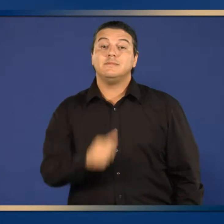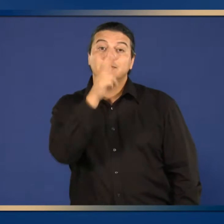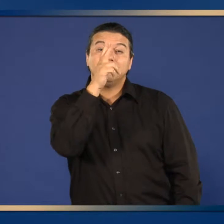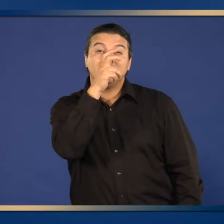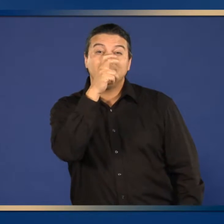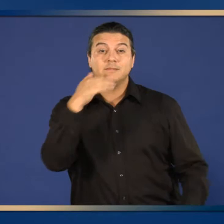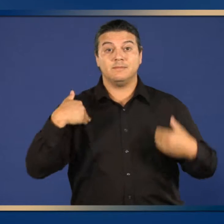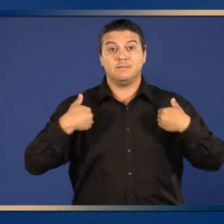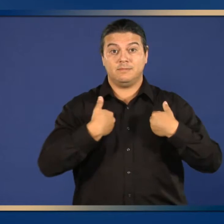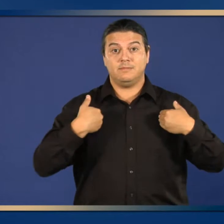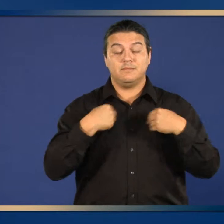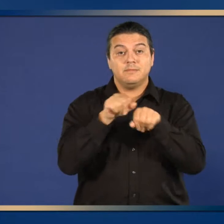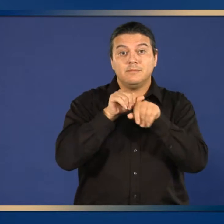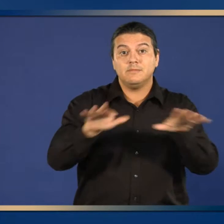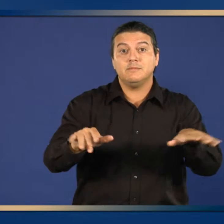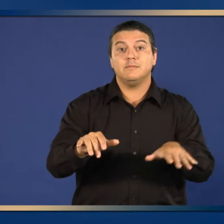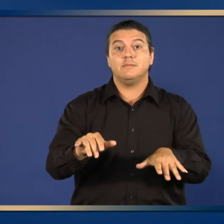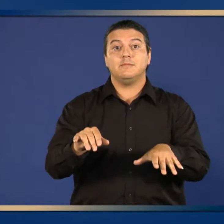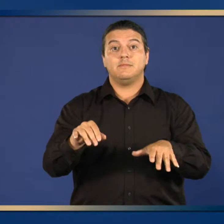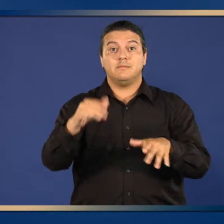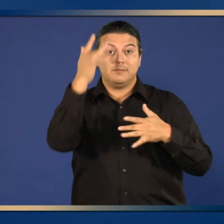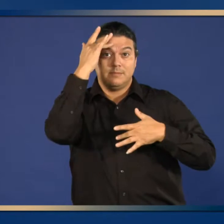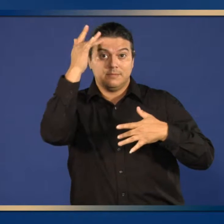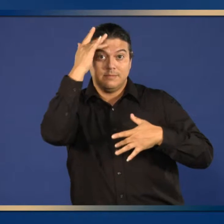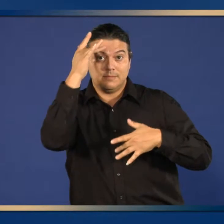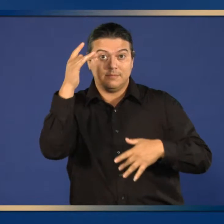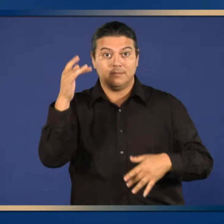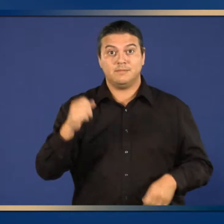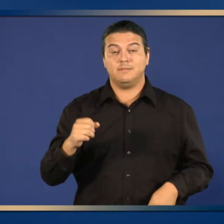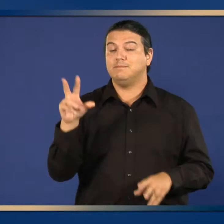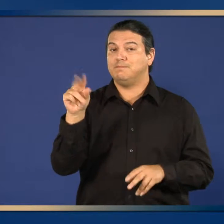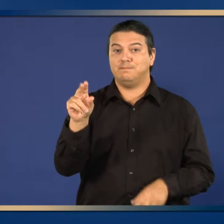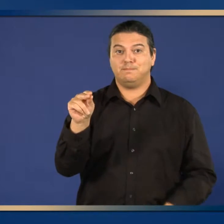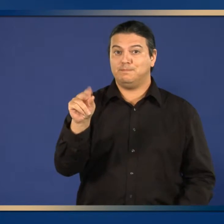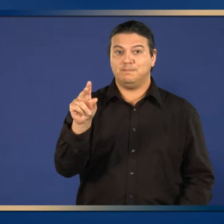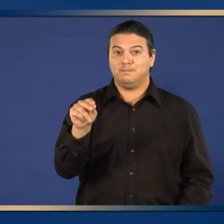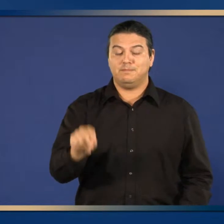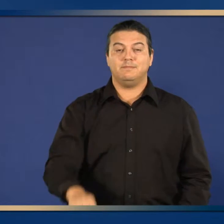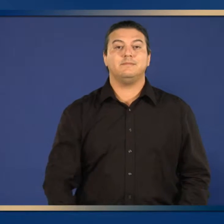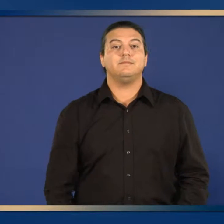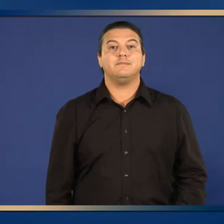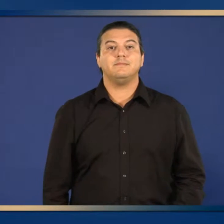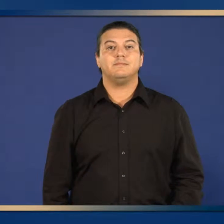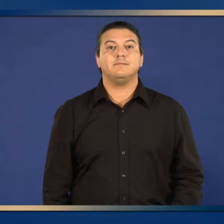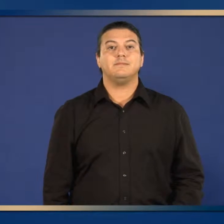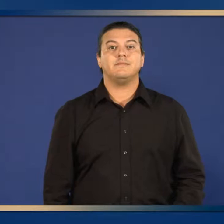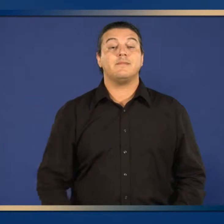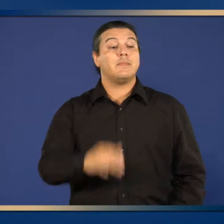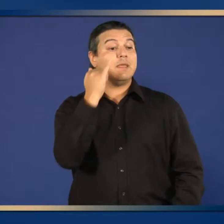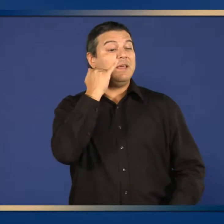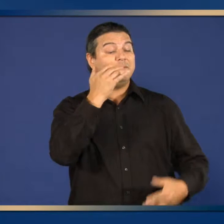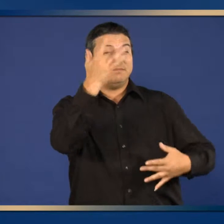Once the smallpox scabs fall off, the person can no longer spread the virus.